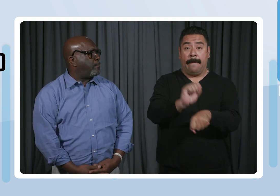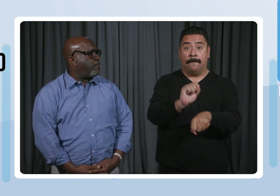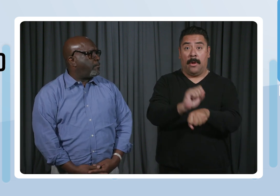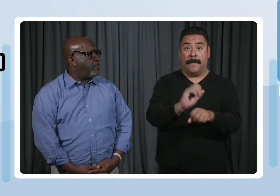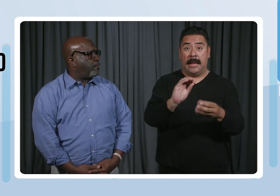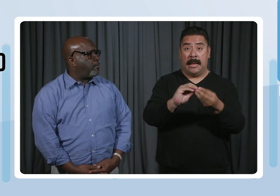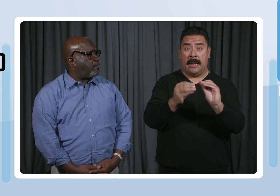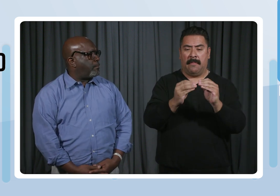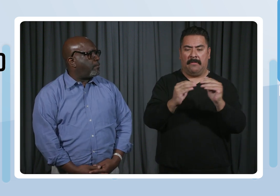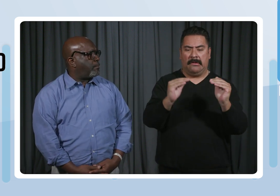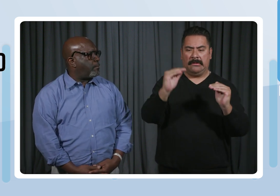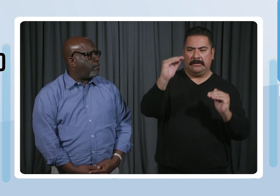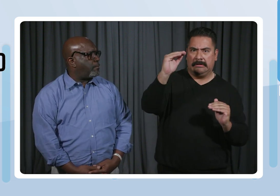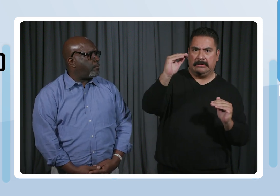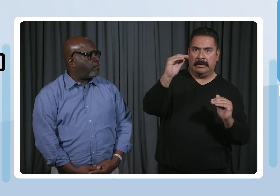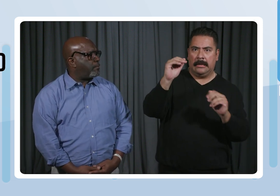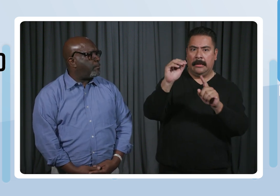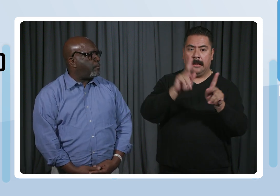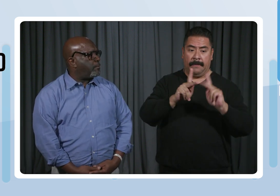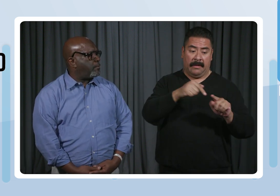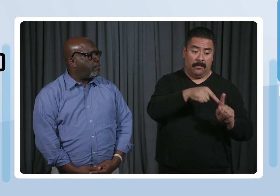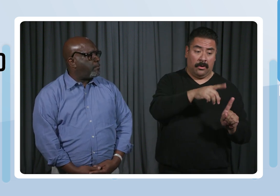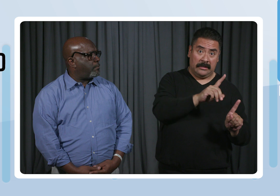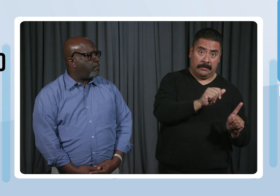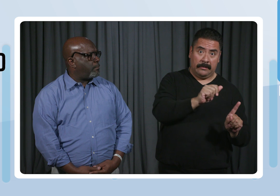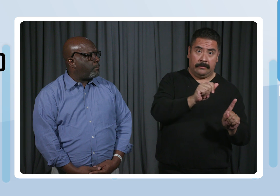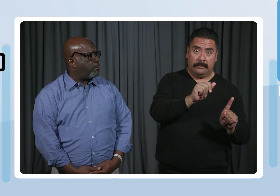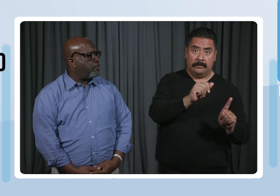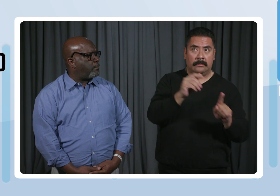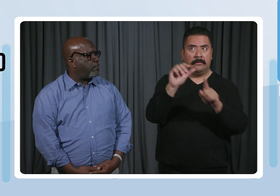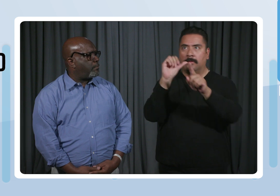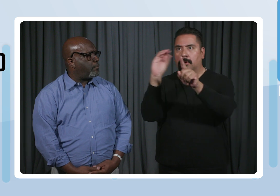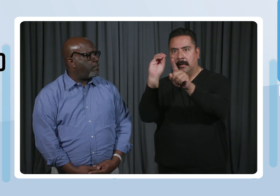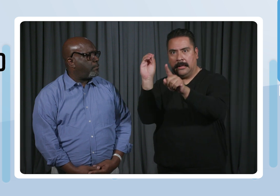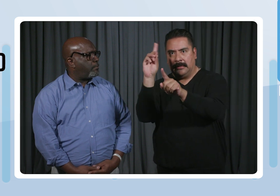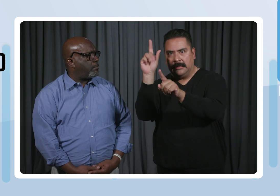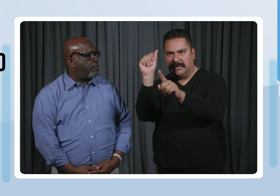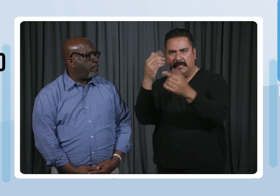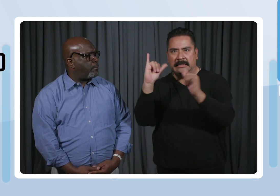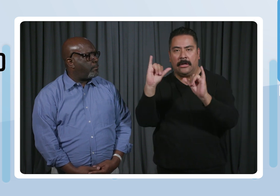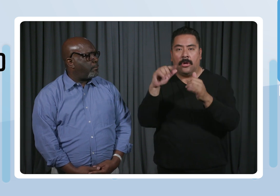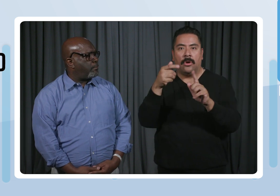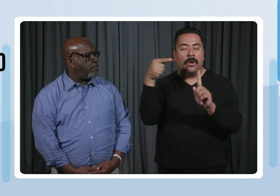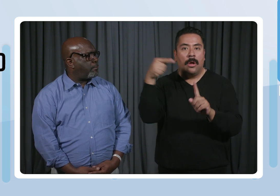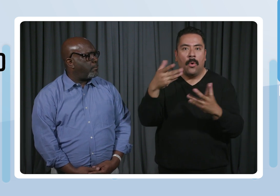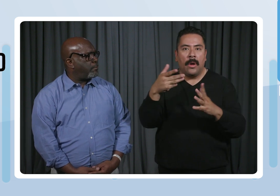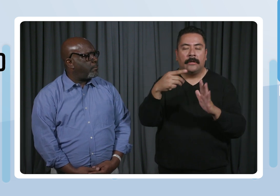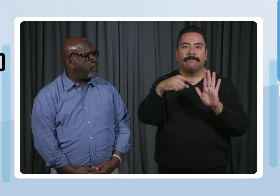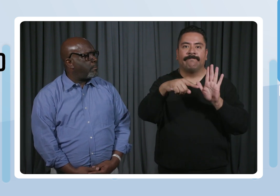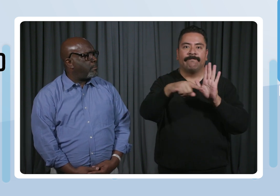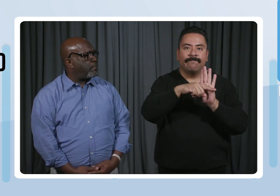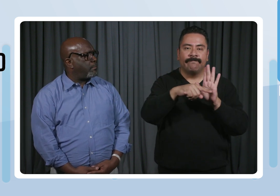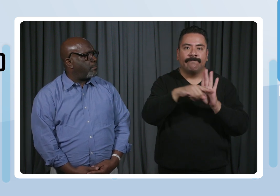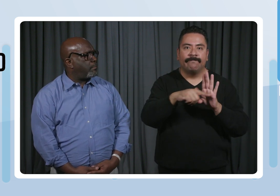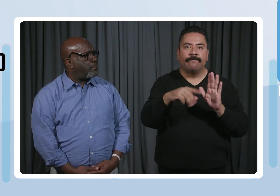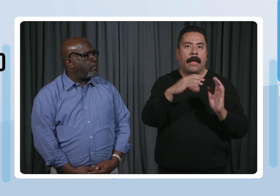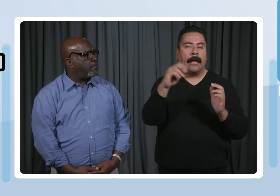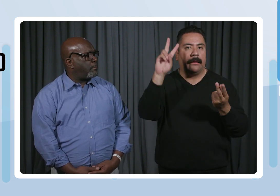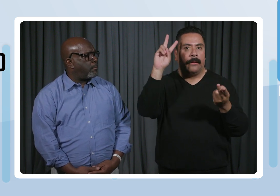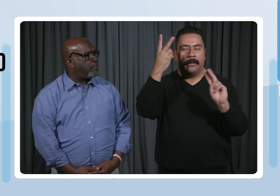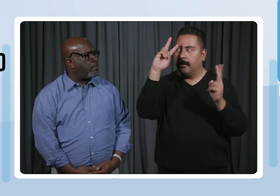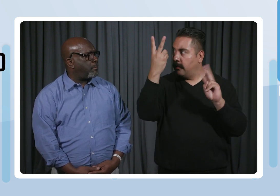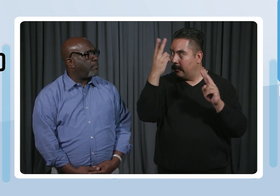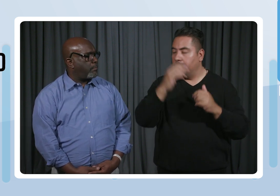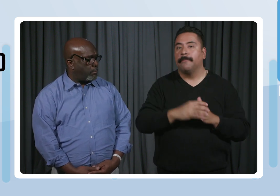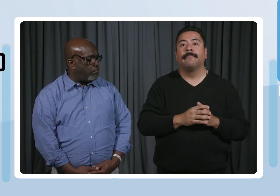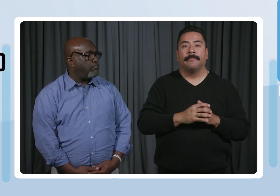numbers between disabled and non-disabled people really does still come down to stigma and misconception. I think